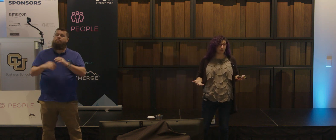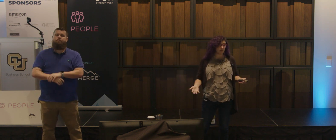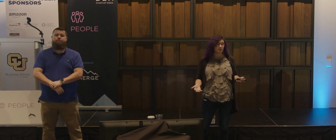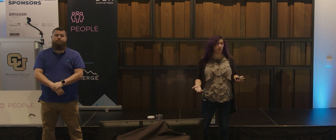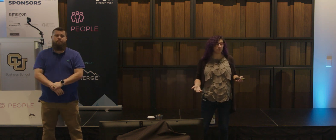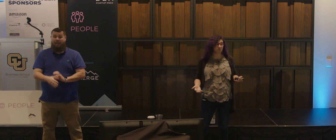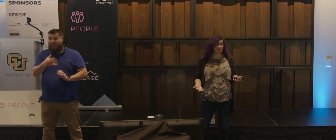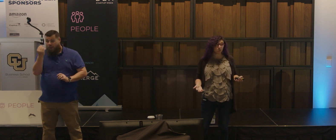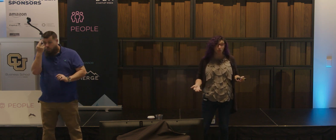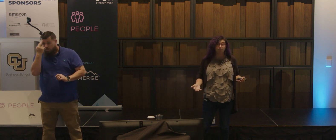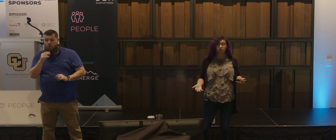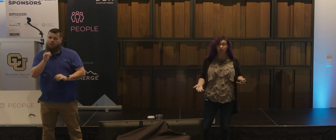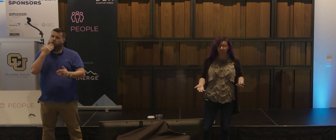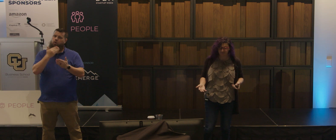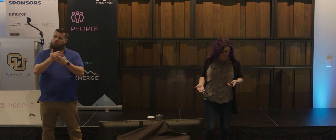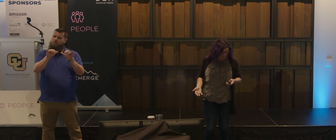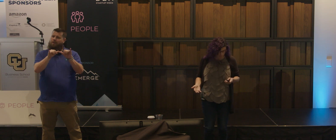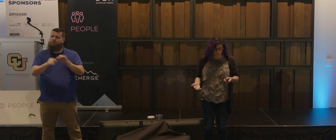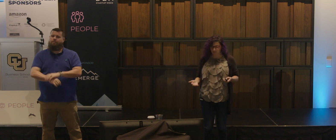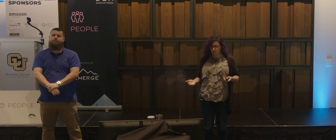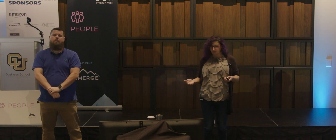is fair and reasonable? That's a good metric.